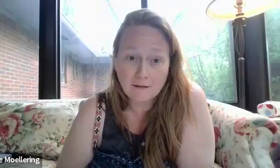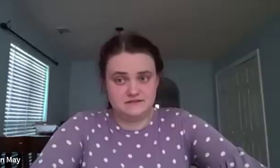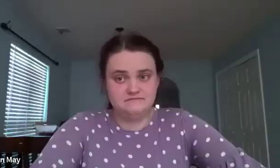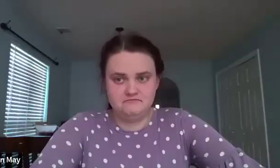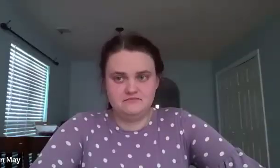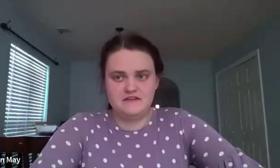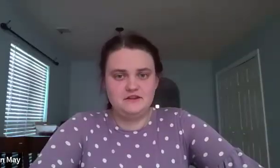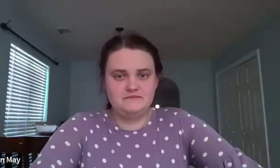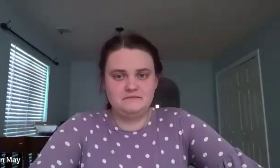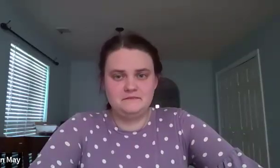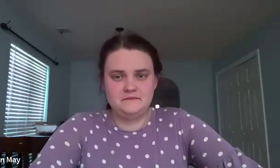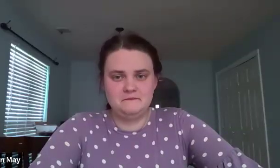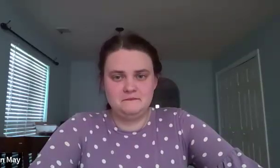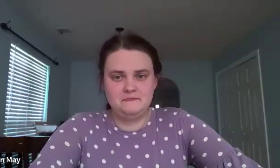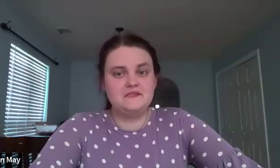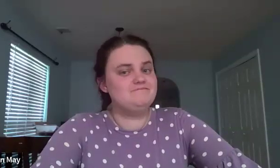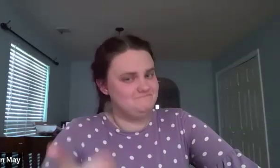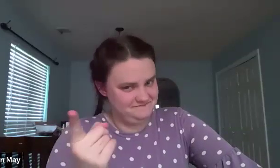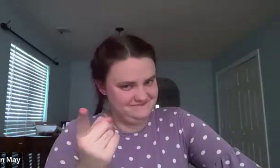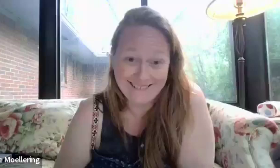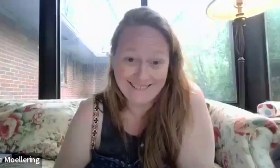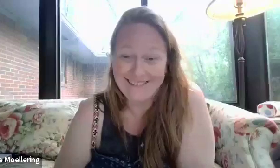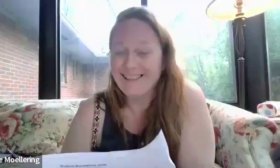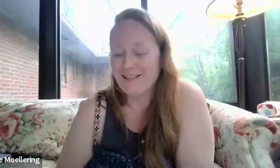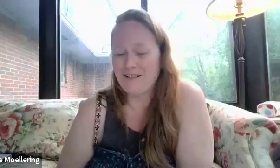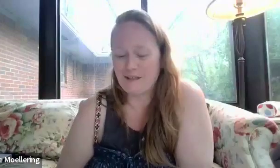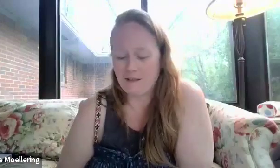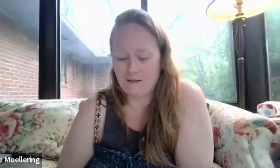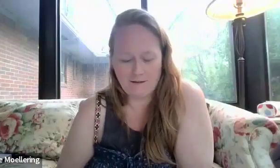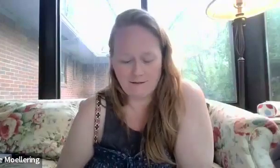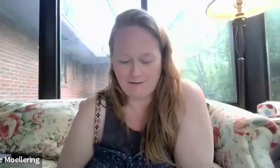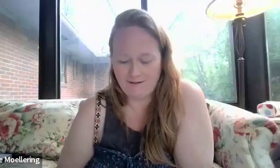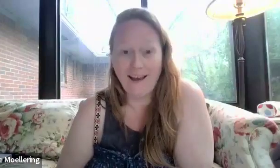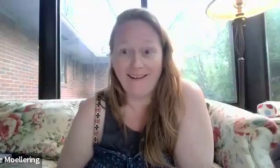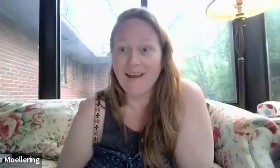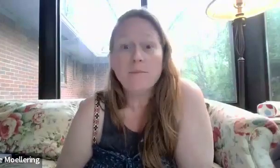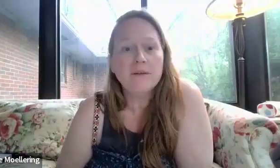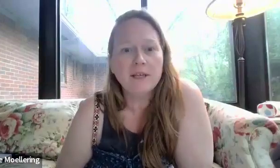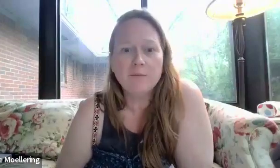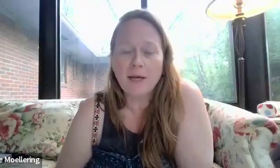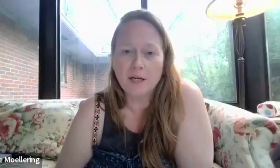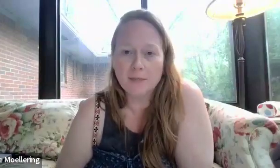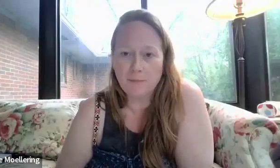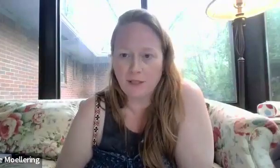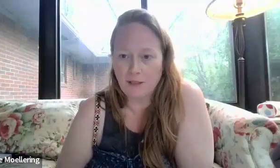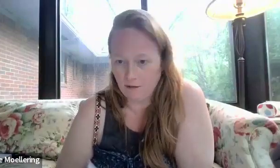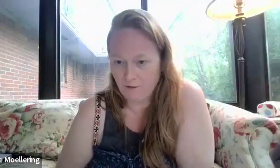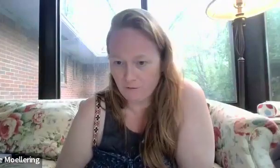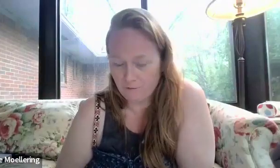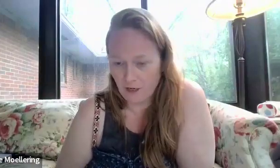Yes. So we can do church again. With our little chocolate. Yeah. But if anybody comes up with if you've got